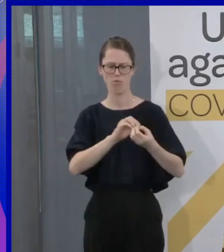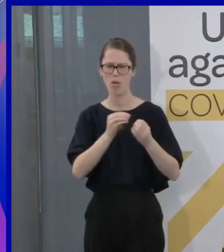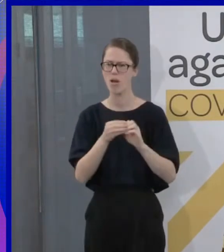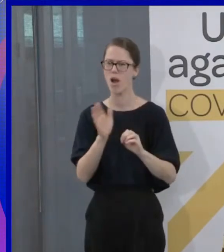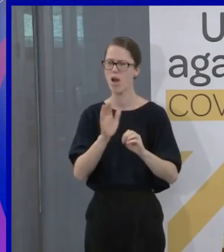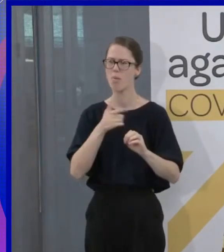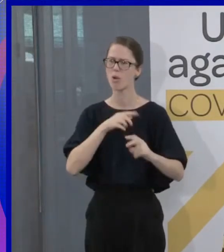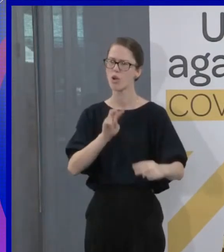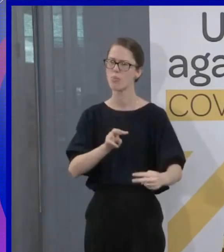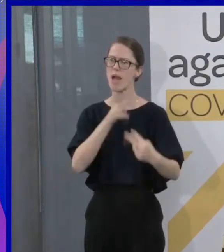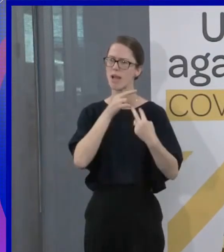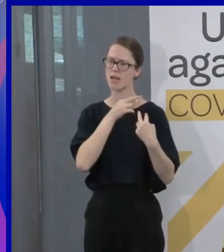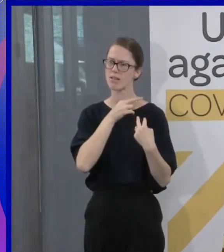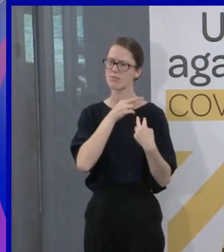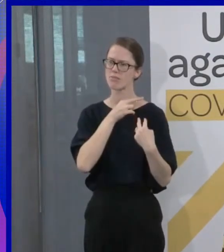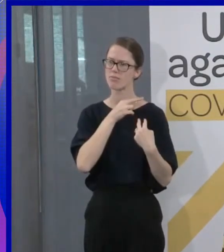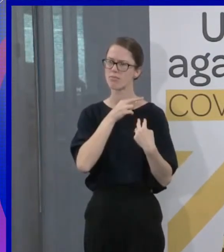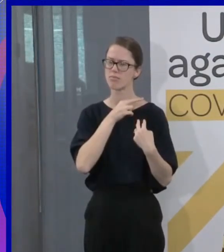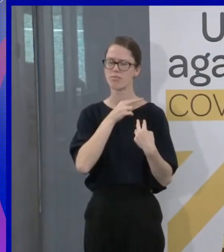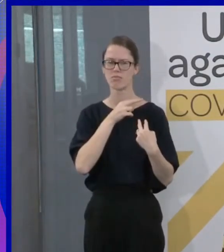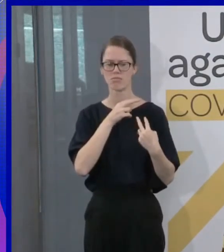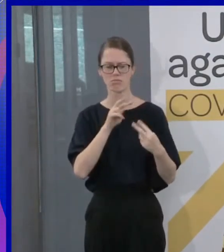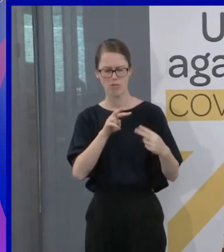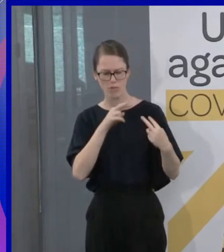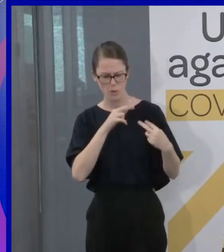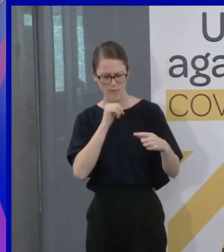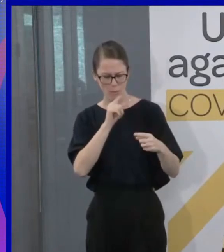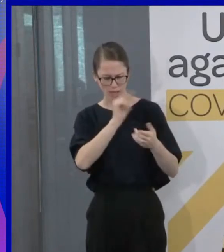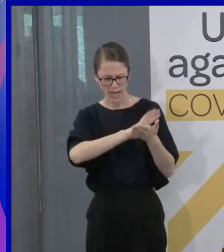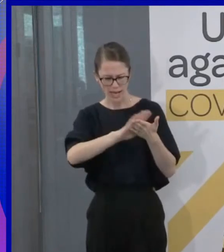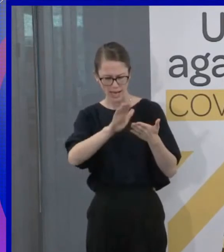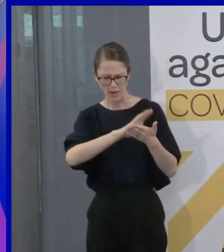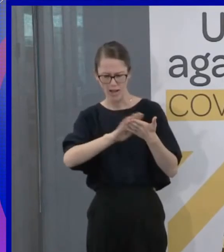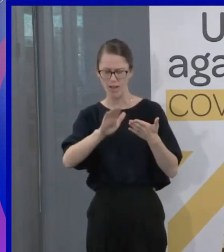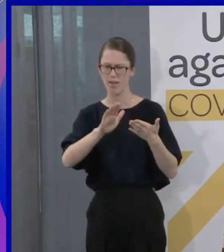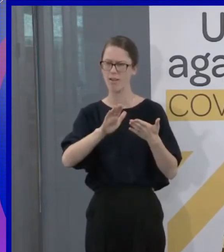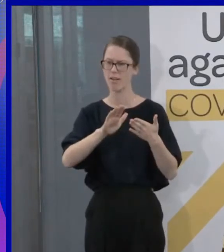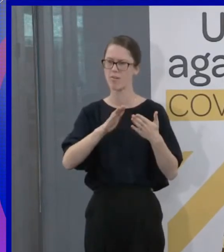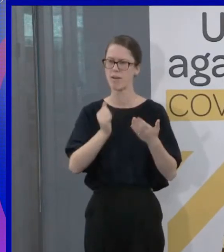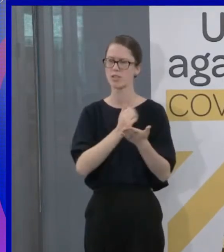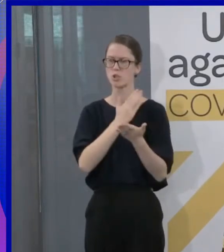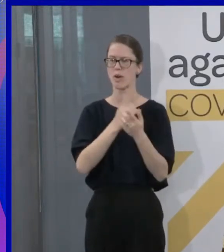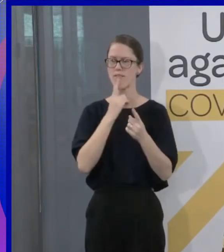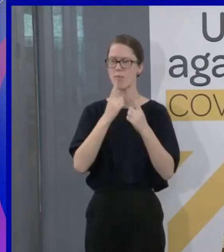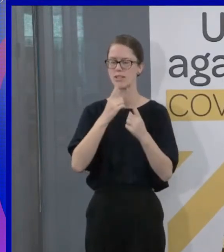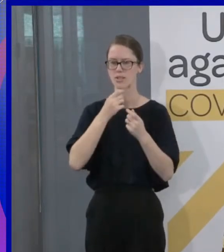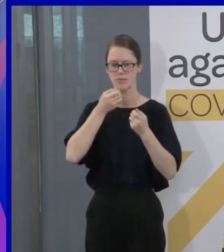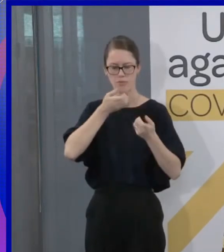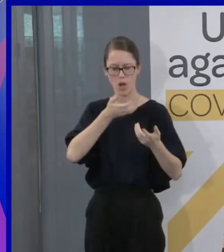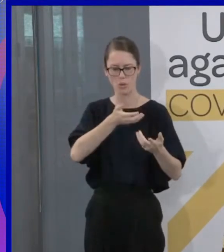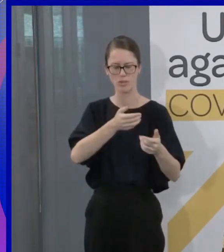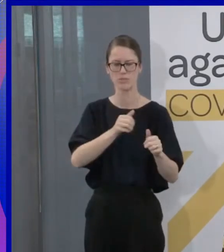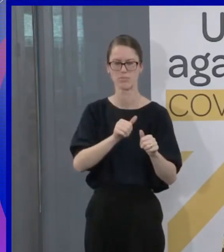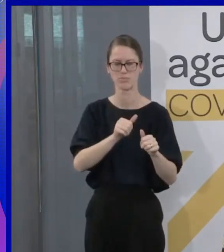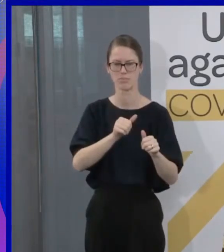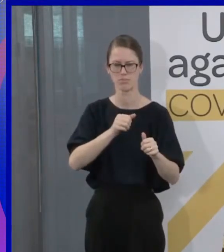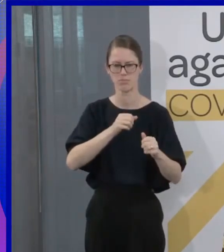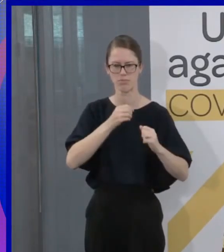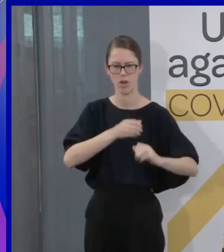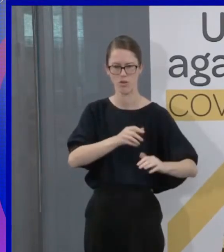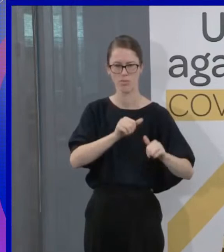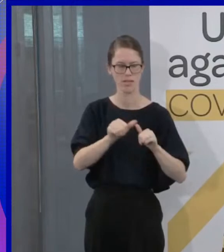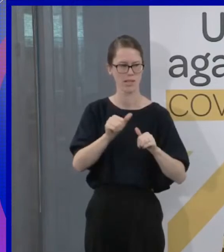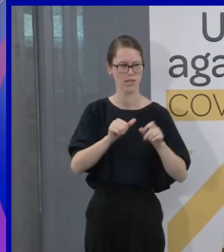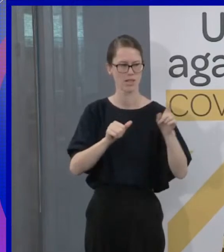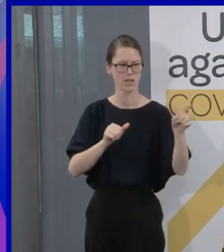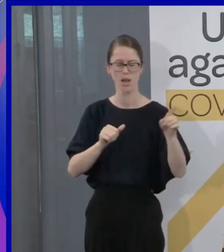look and review and find out, are there ways we could make it clearer and make sure the information flows are better in both directions? I certainly wouldn't want to say